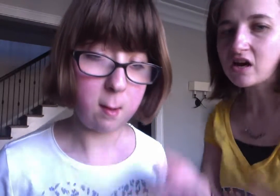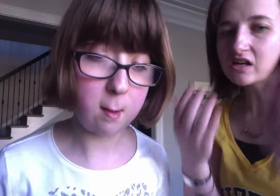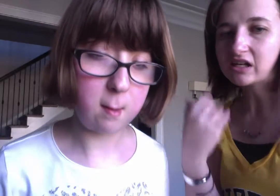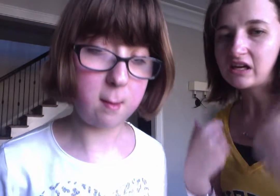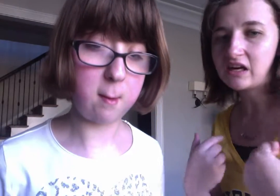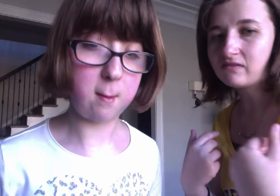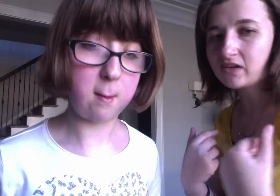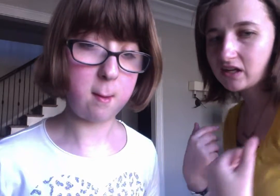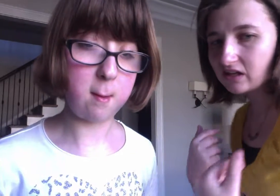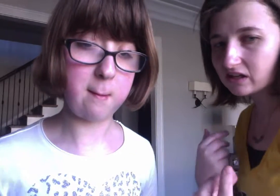start